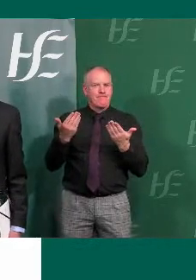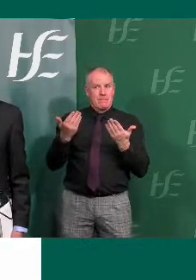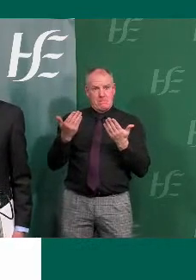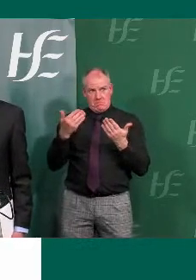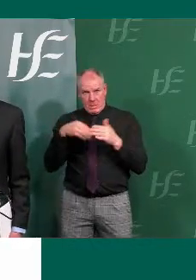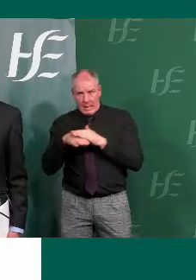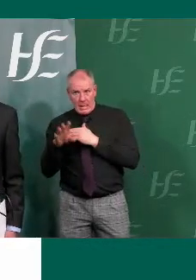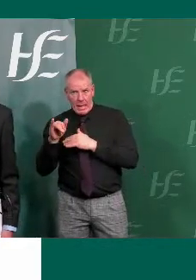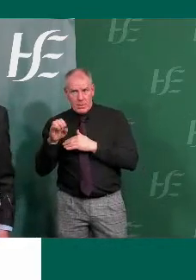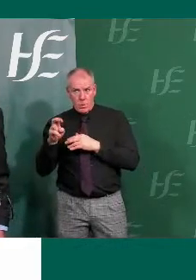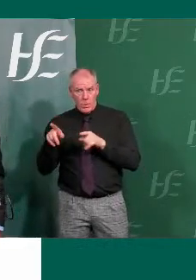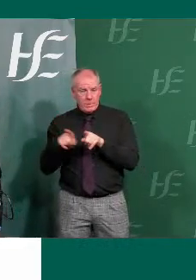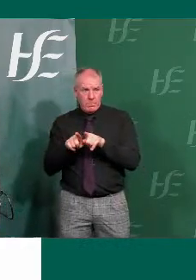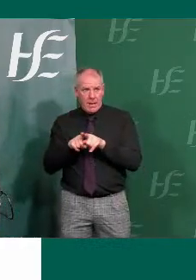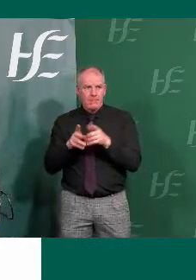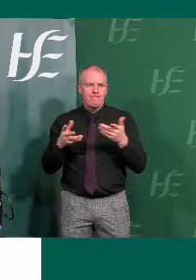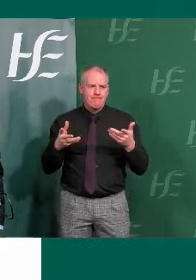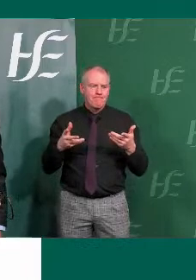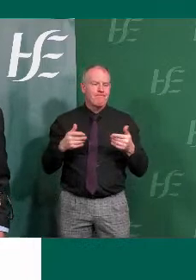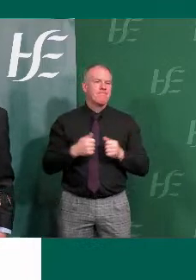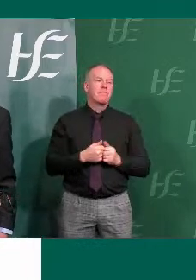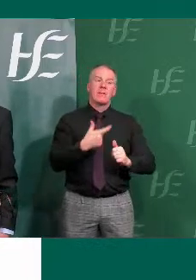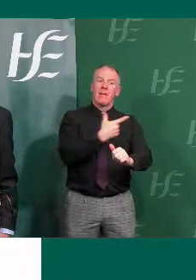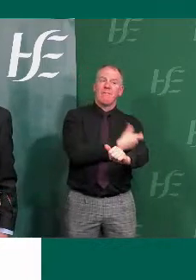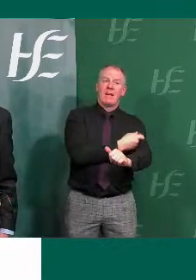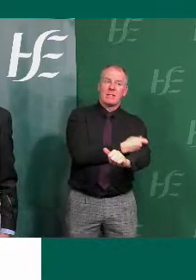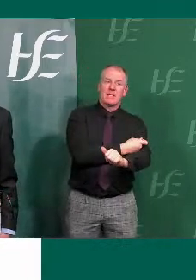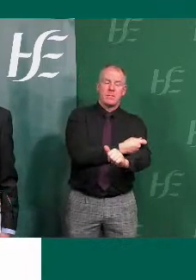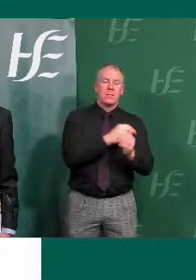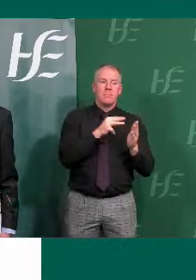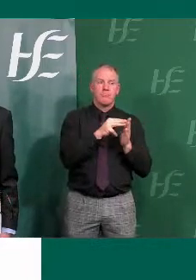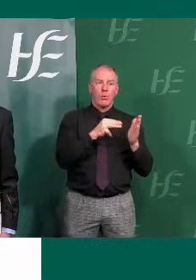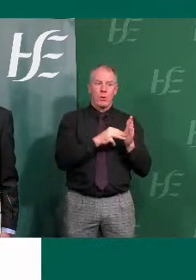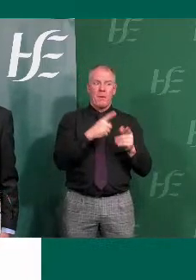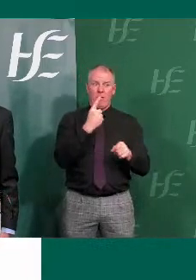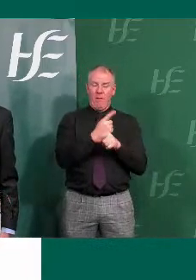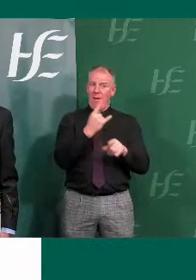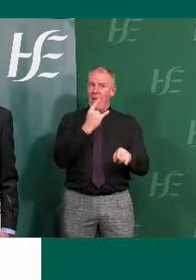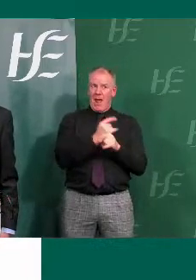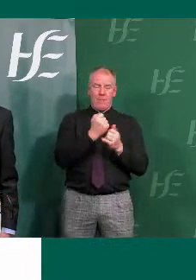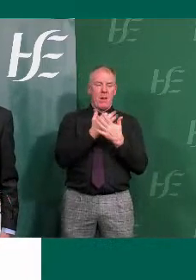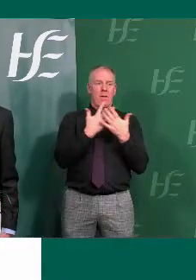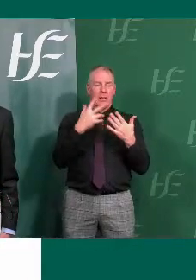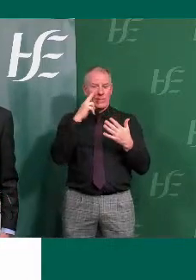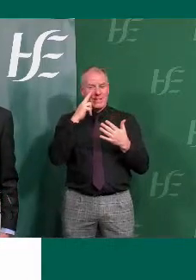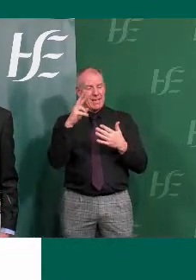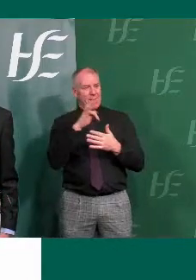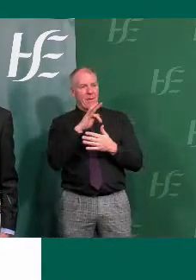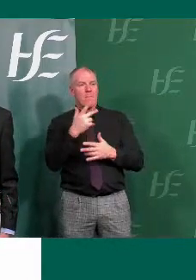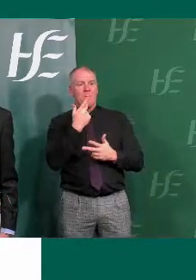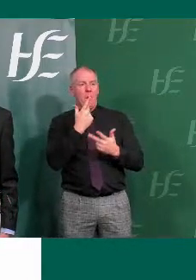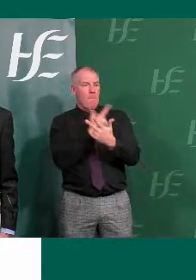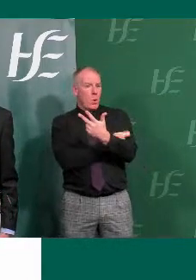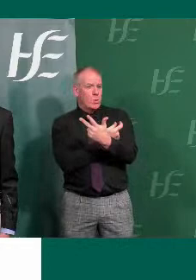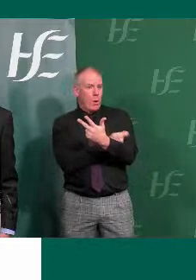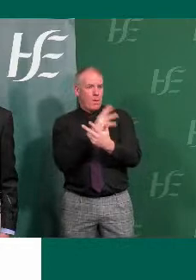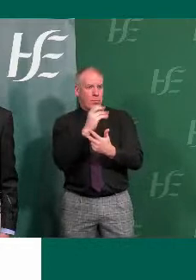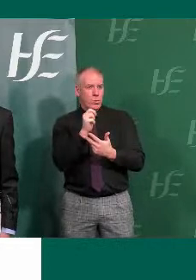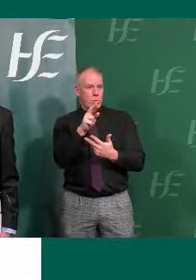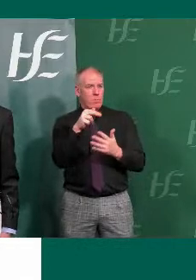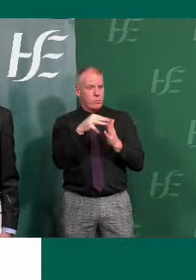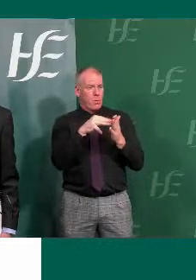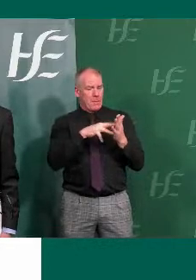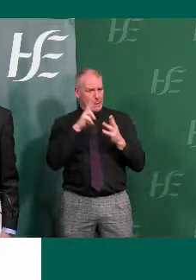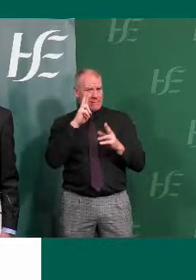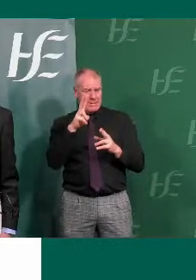ICU? Effectiveness of vaccines, certainly some evidence of immune evasion, hence the booster vaccine programme, and